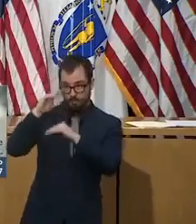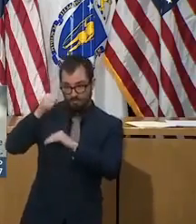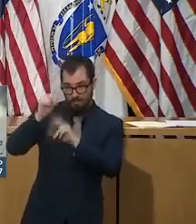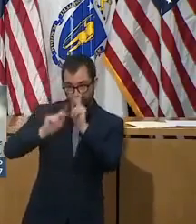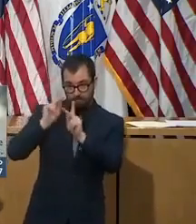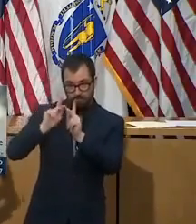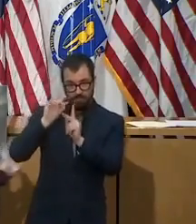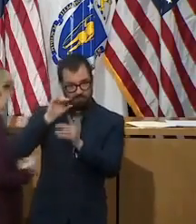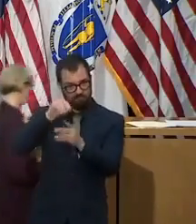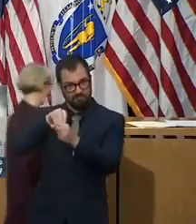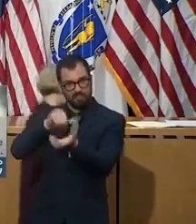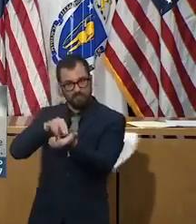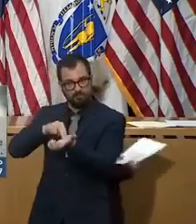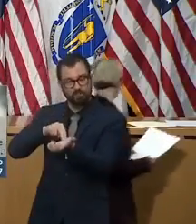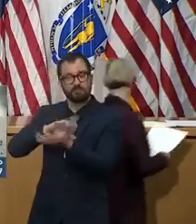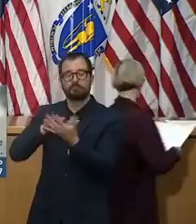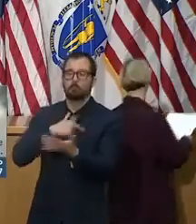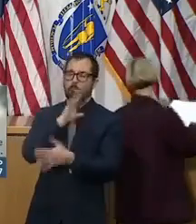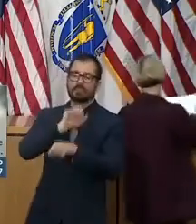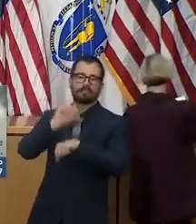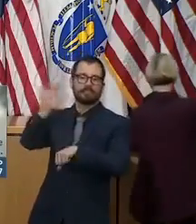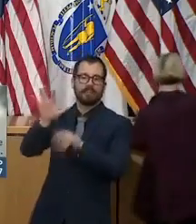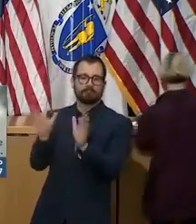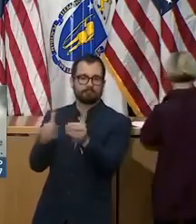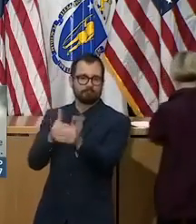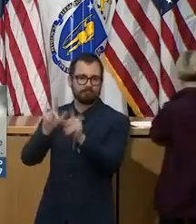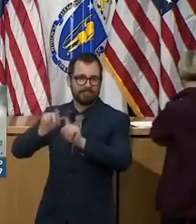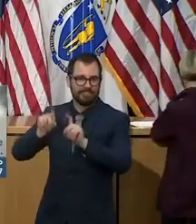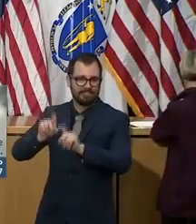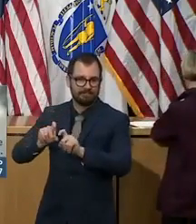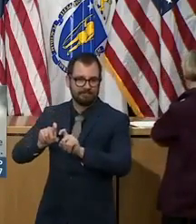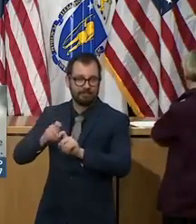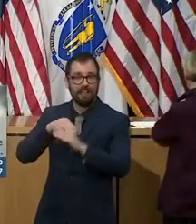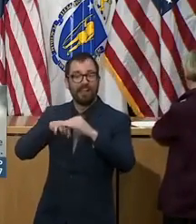Lou's answer on this, which is